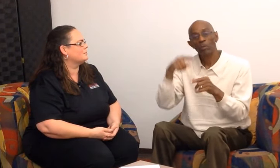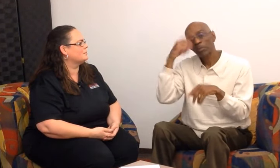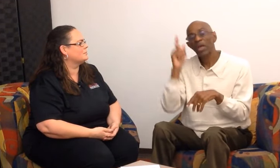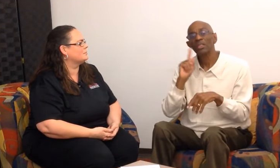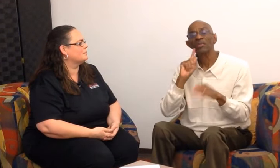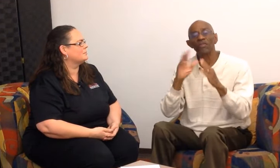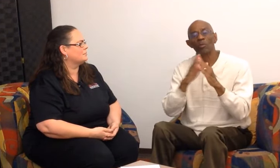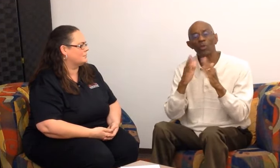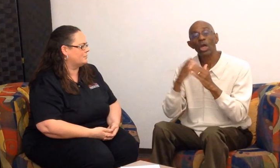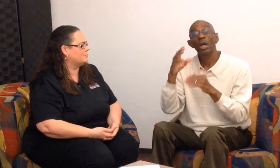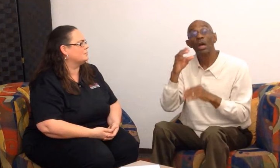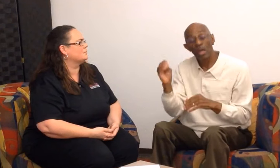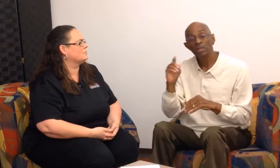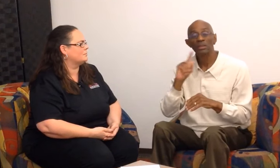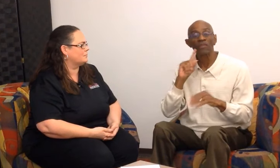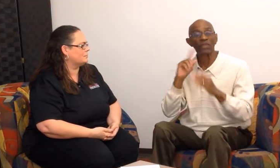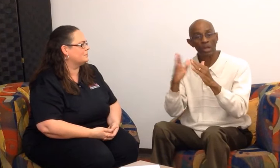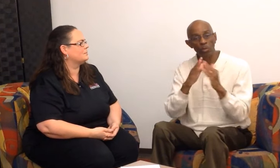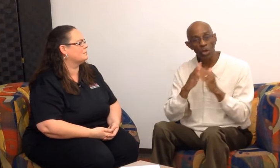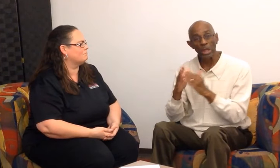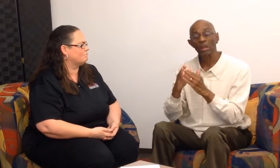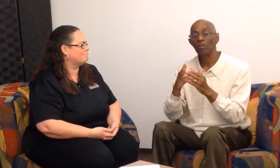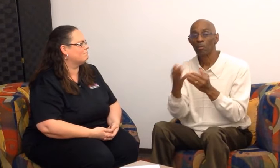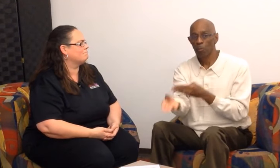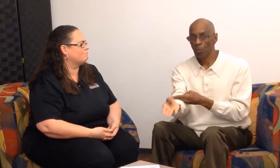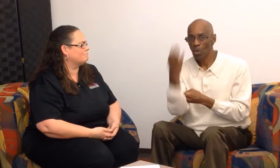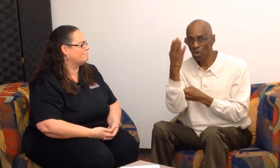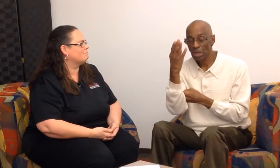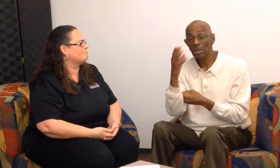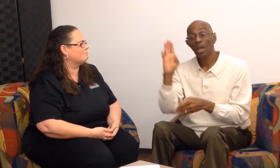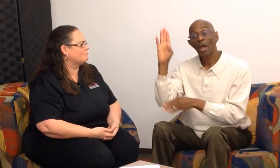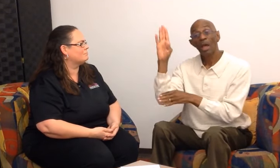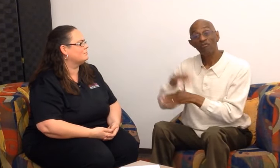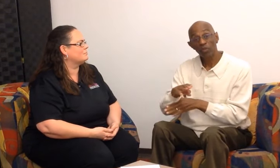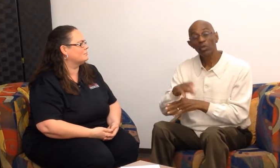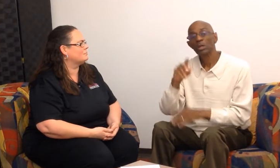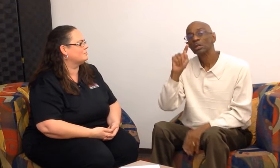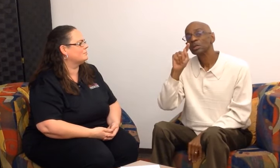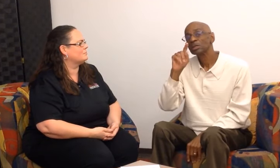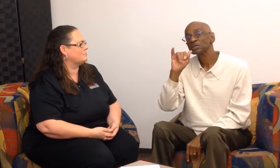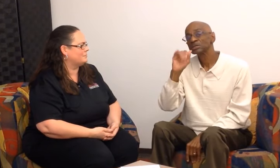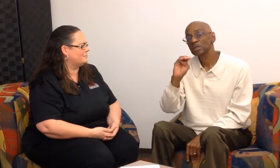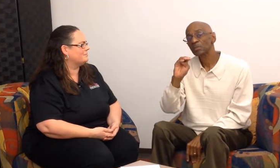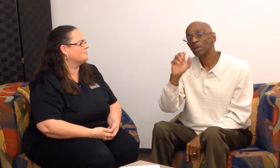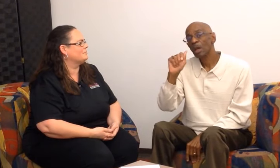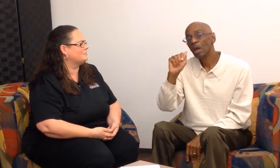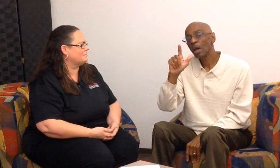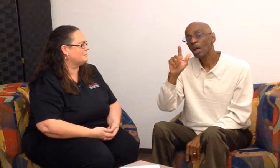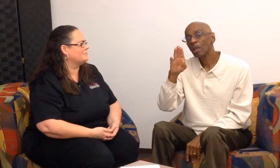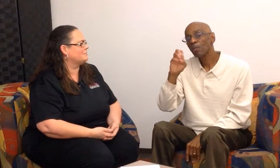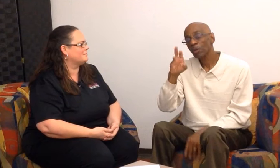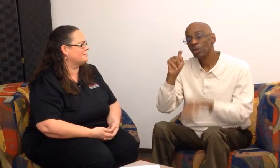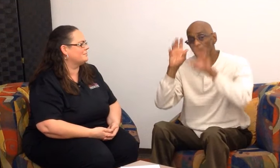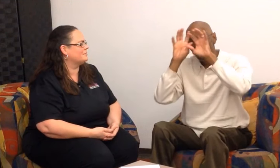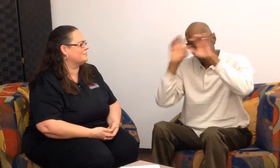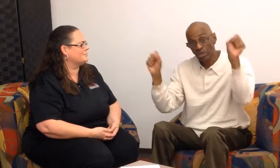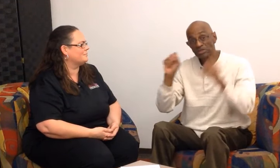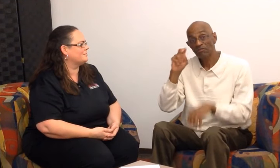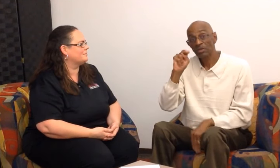2016, Talila Lewis will present to the Black Deaf and Deaf community in the morning. In the